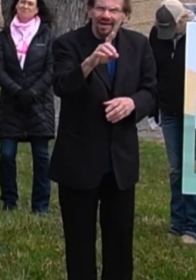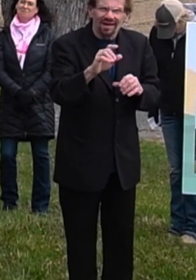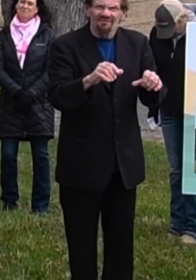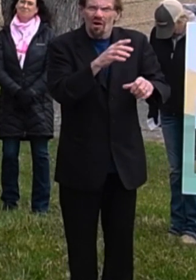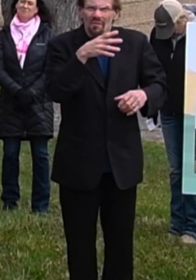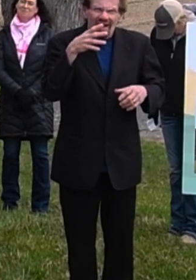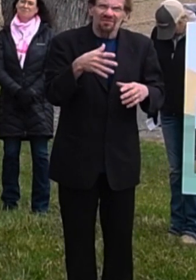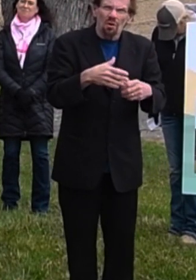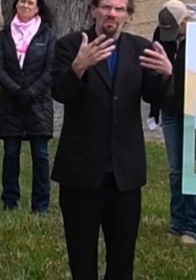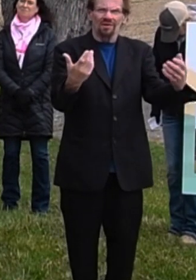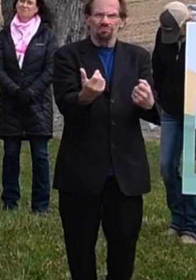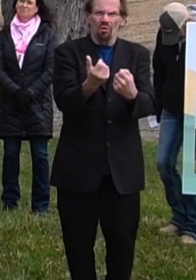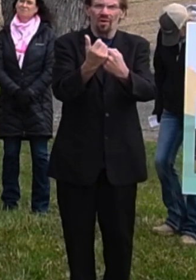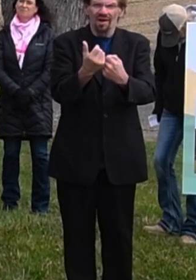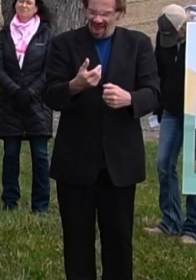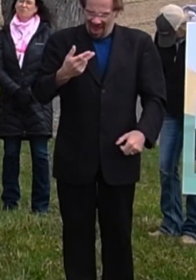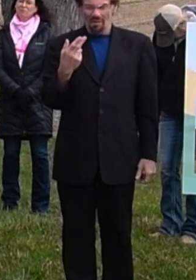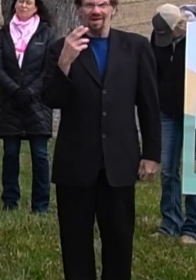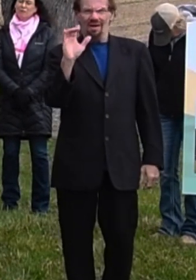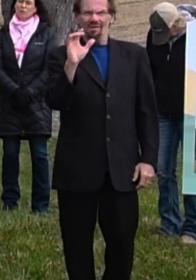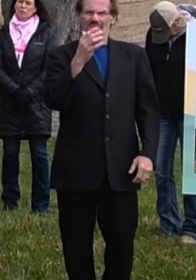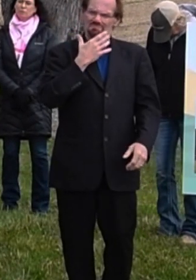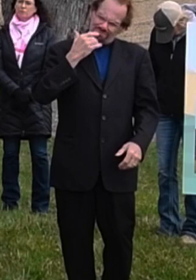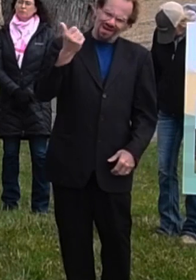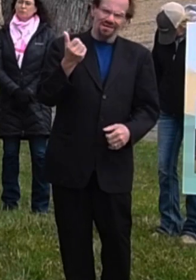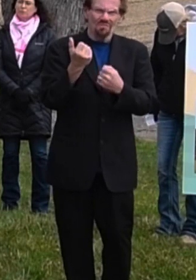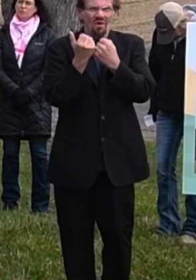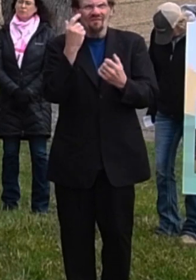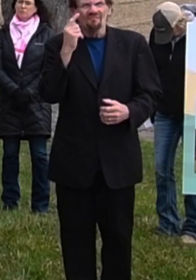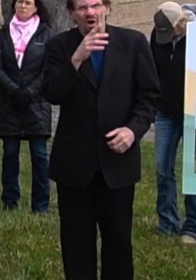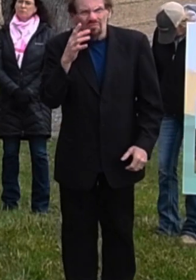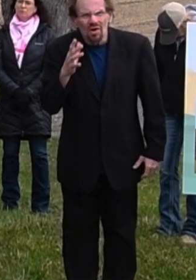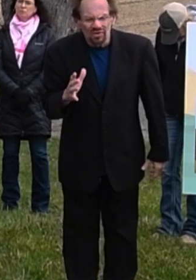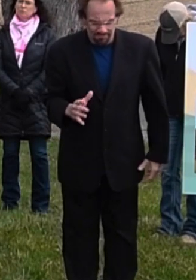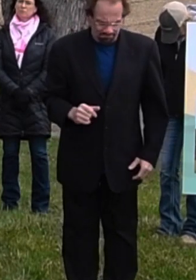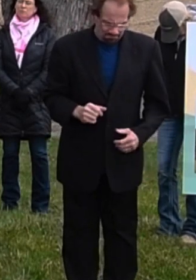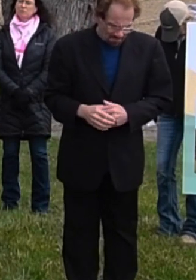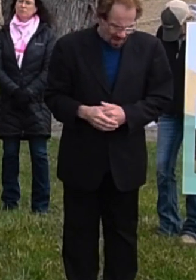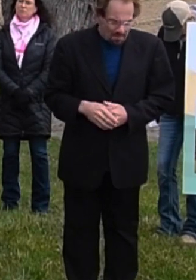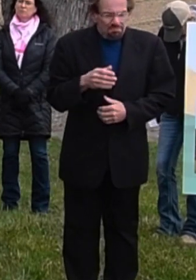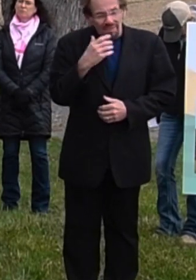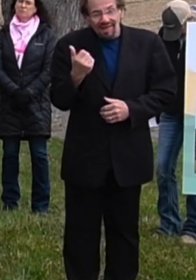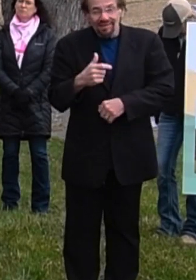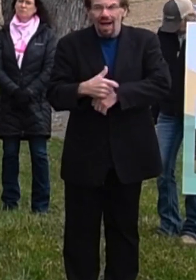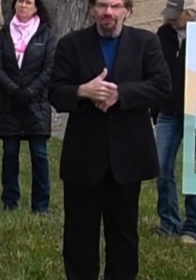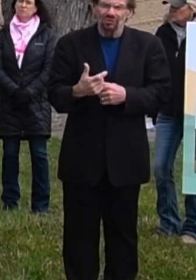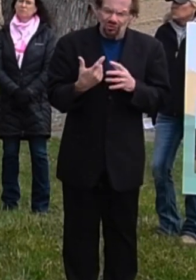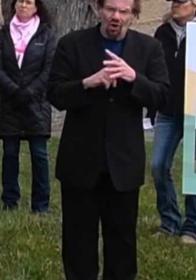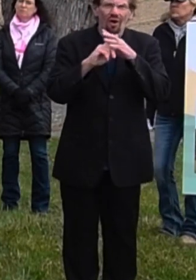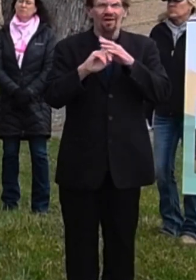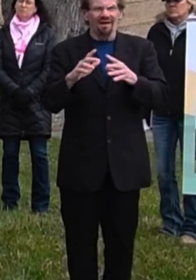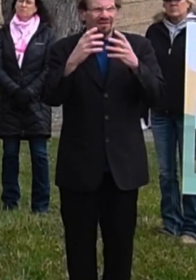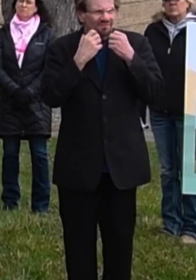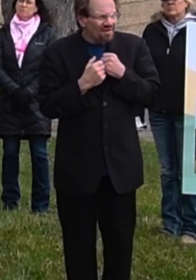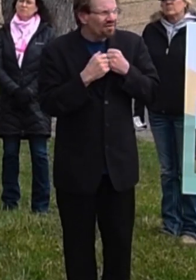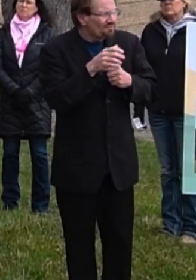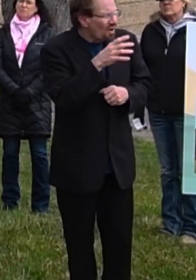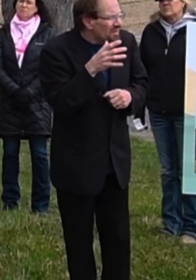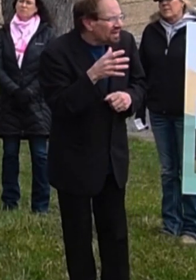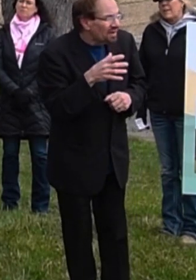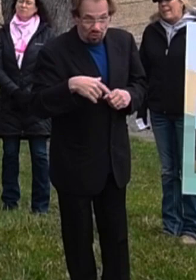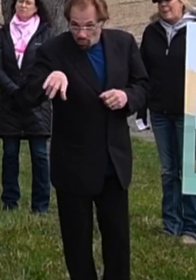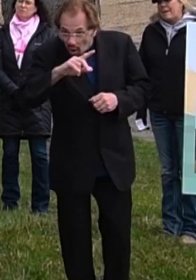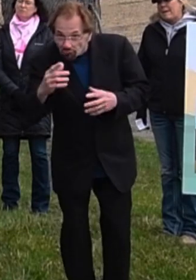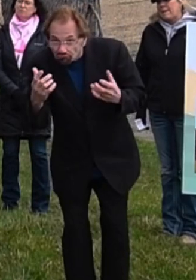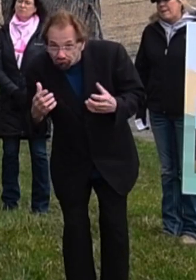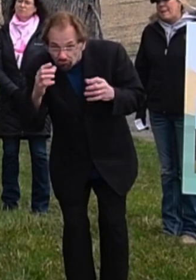conservation efforts as they can right here in Howard County. There's never been a better time to implement conservation in Howard County. So please, if you have anything in mind to do,